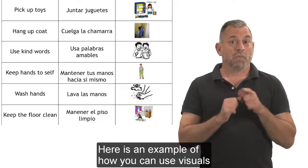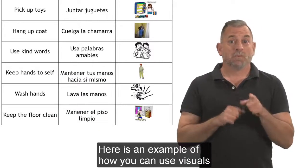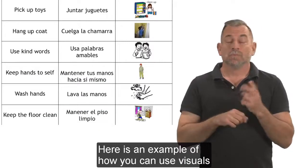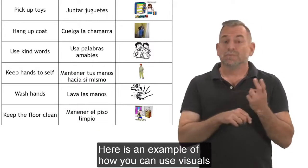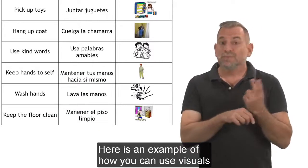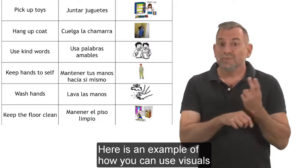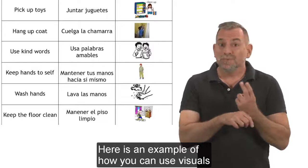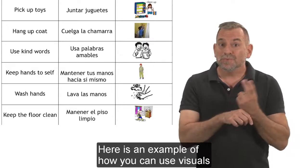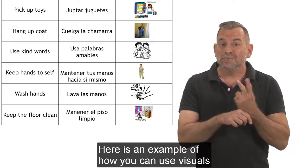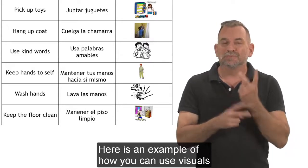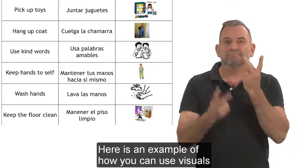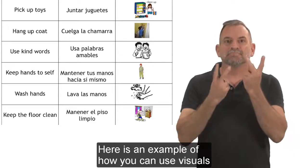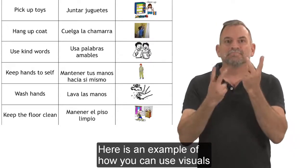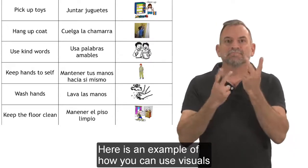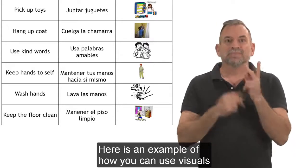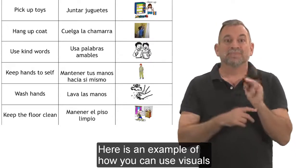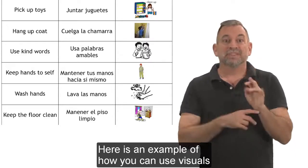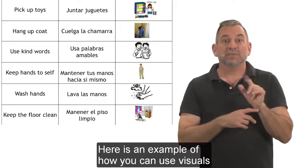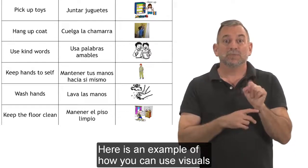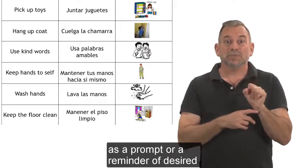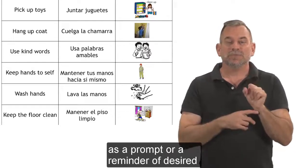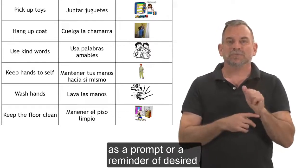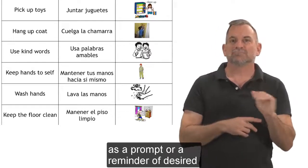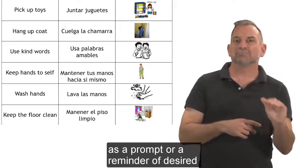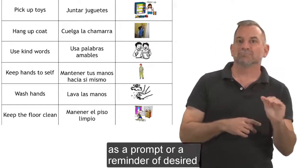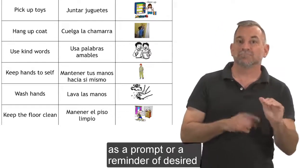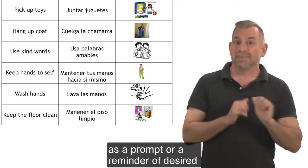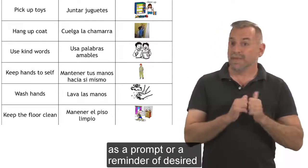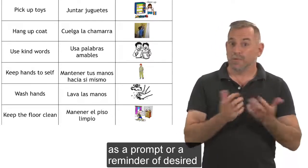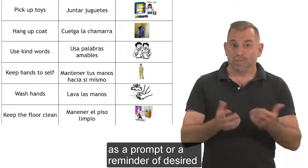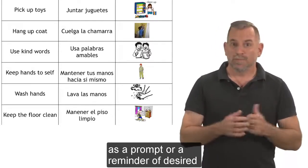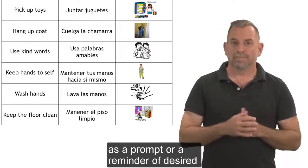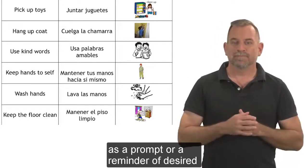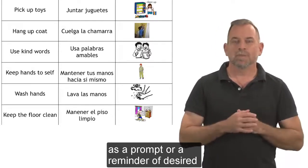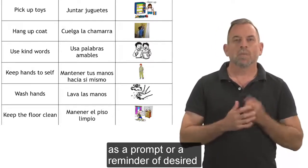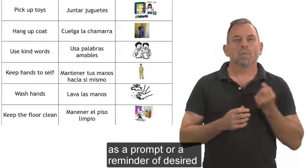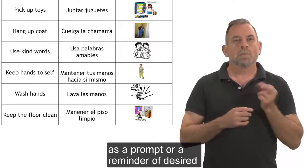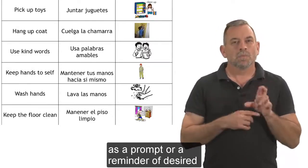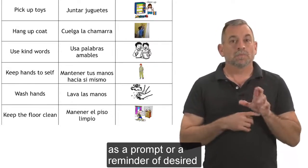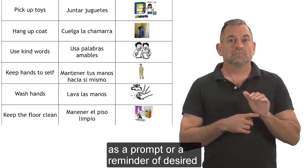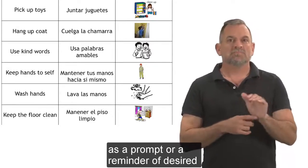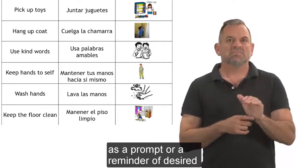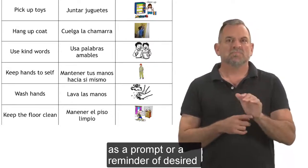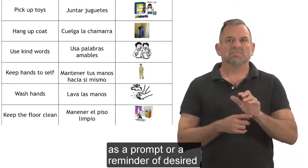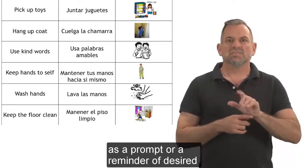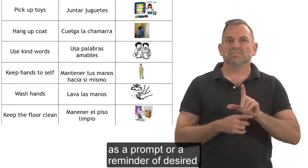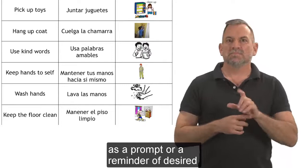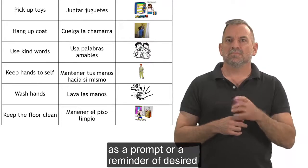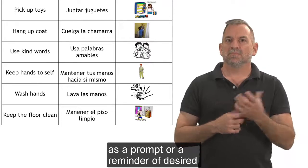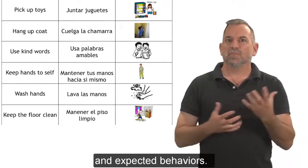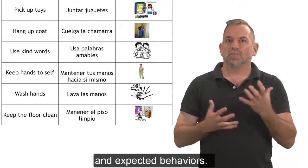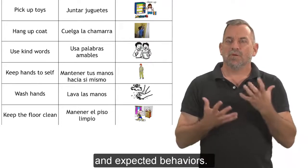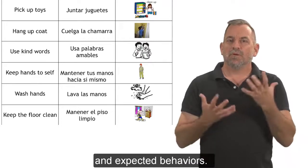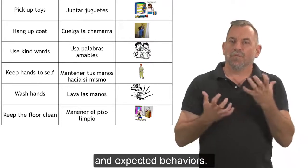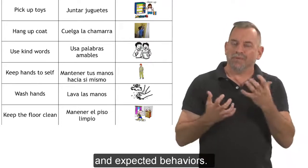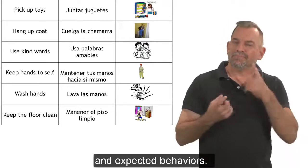Here is an example of how you can use visuals as a prompt or reminder of desired and expected